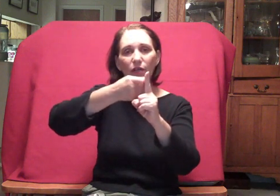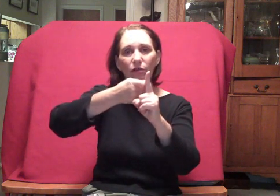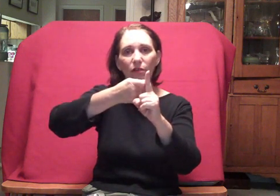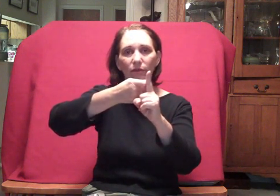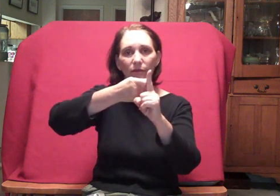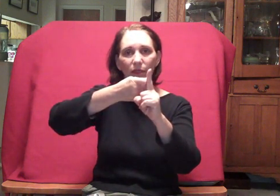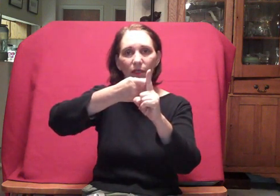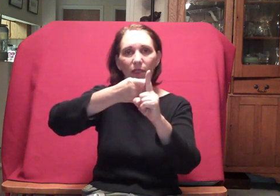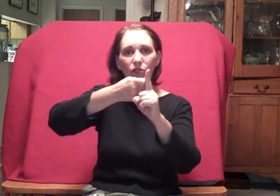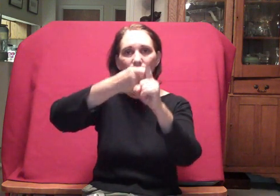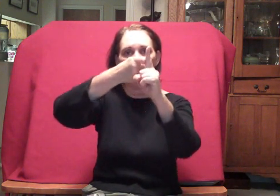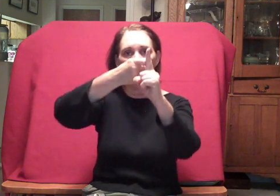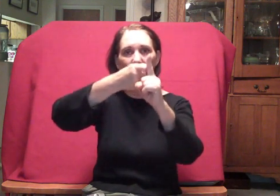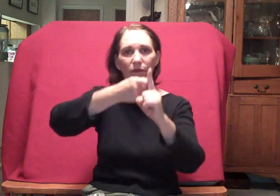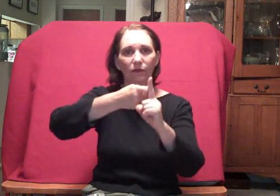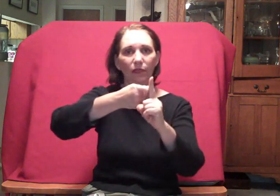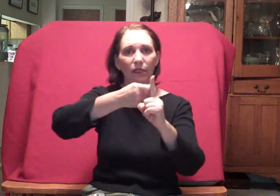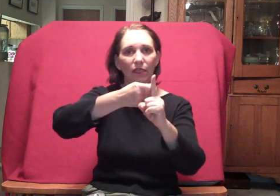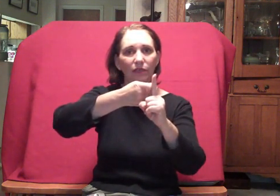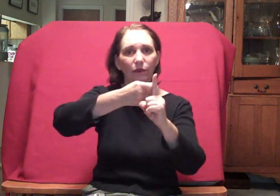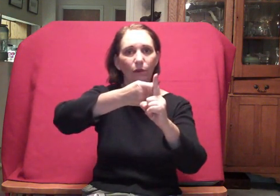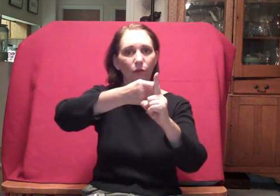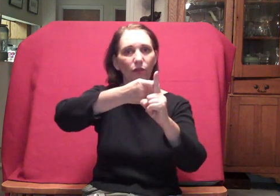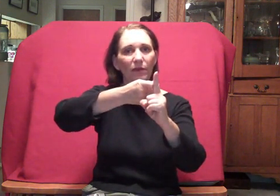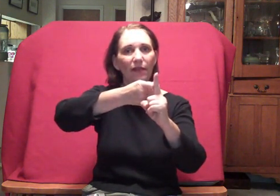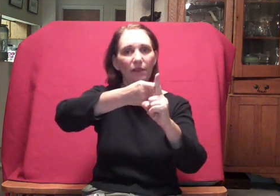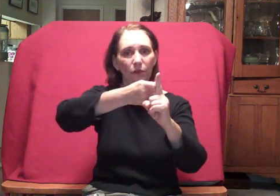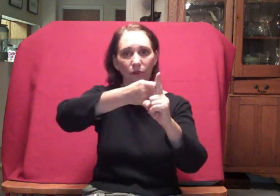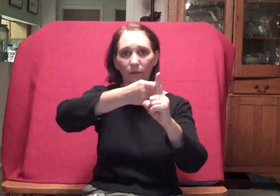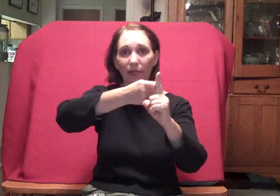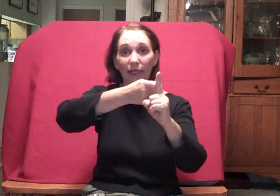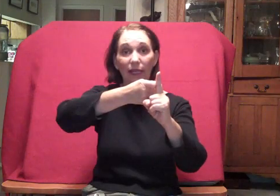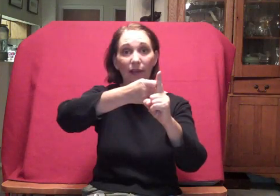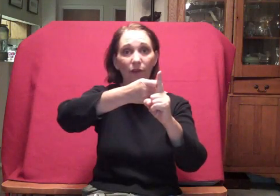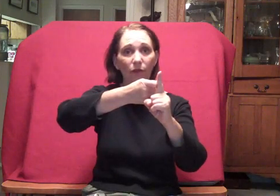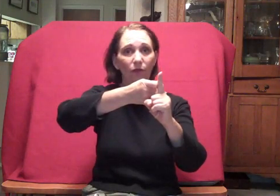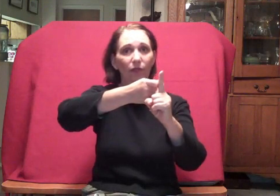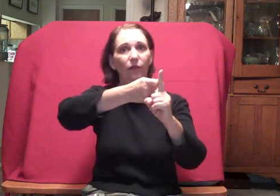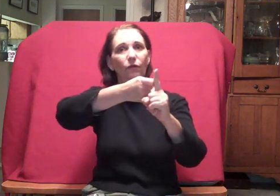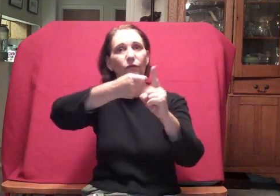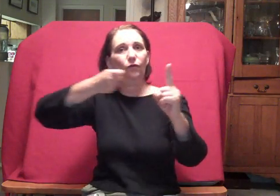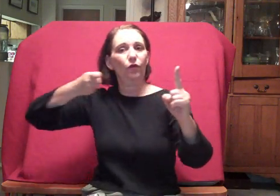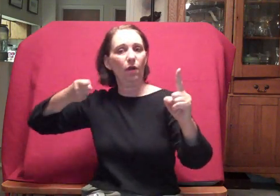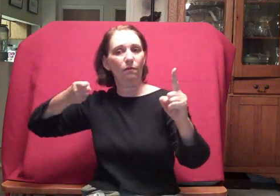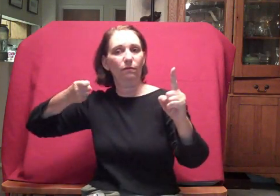knuckle into the middle of the index finger and pull it back like you're pulling back an arrow. From.